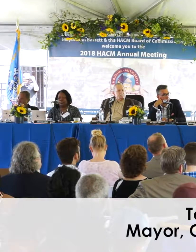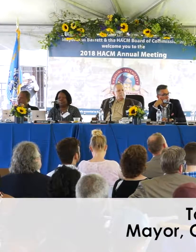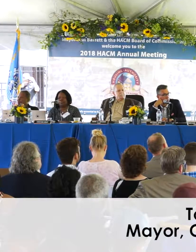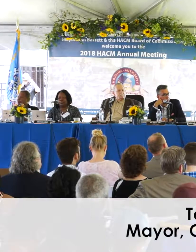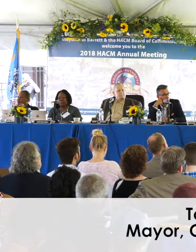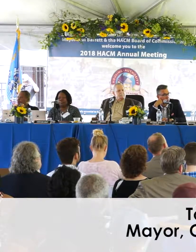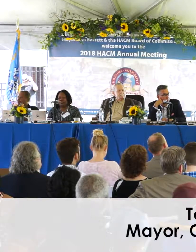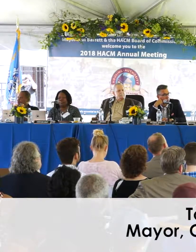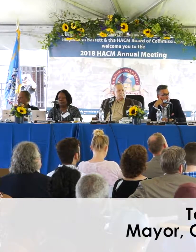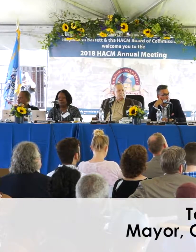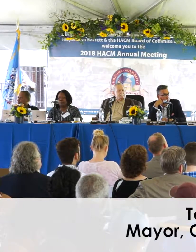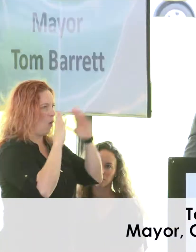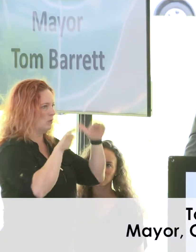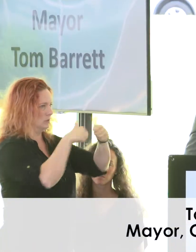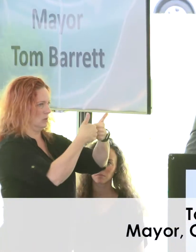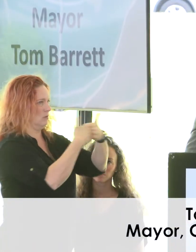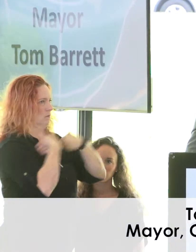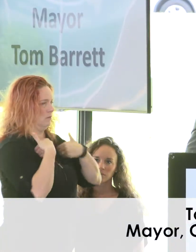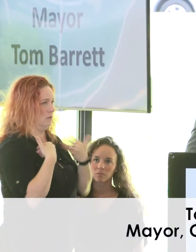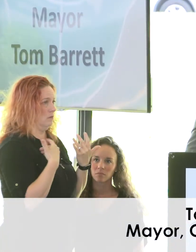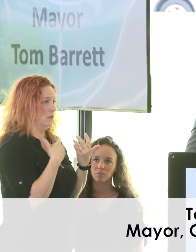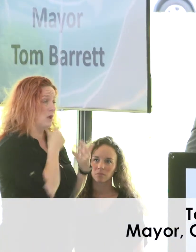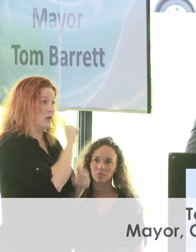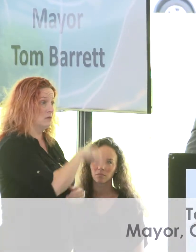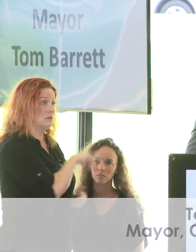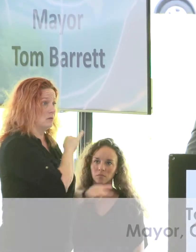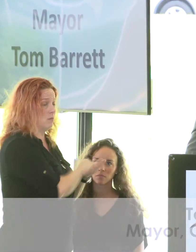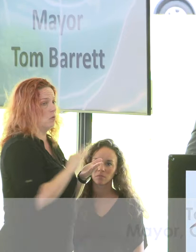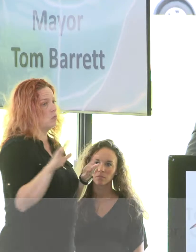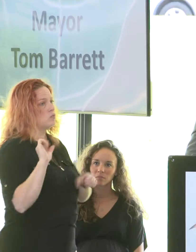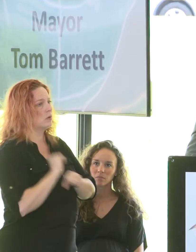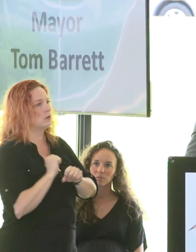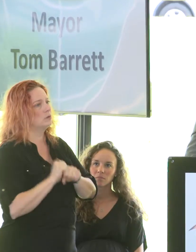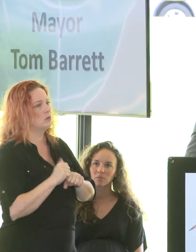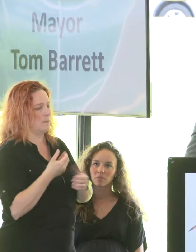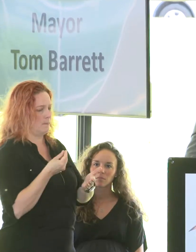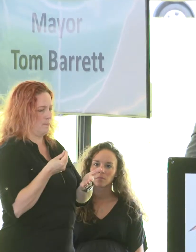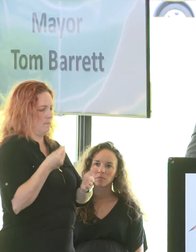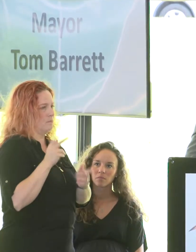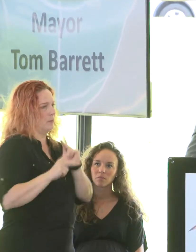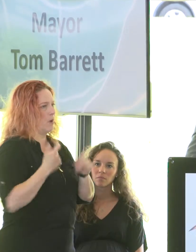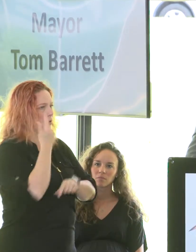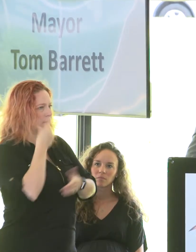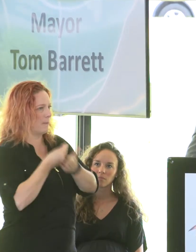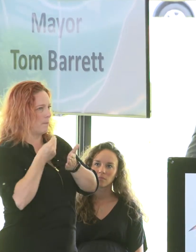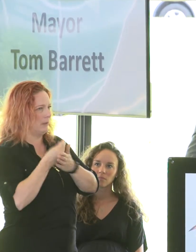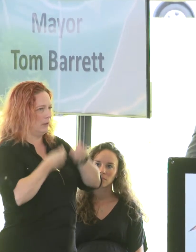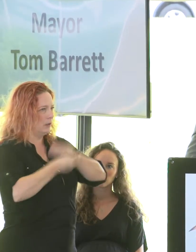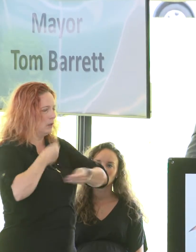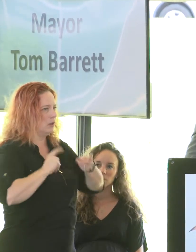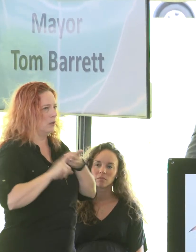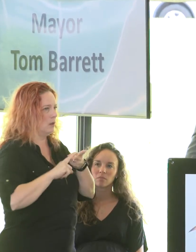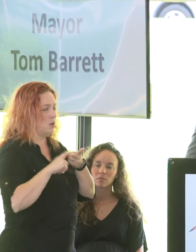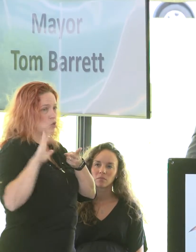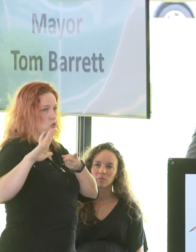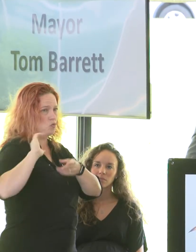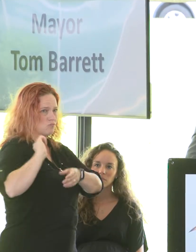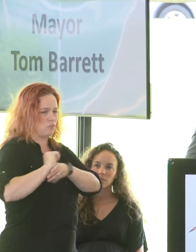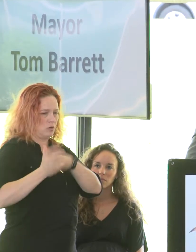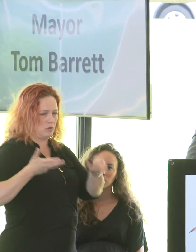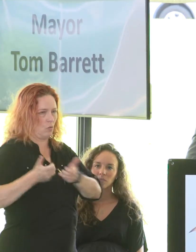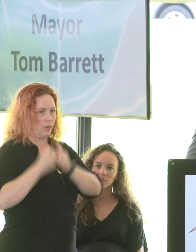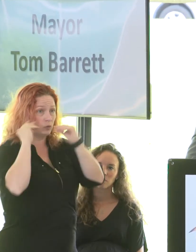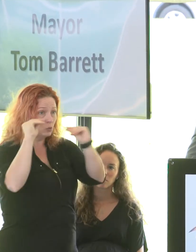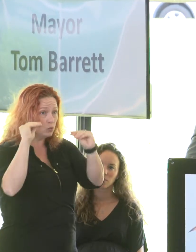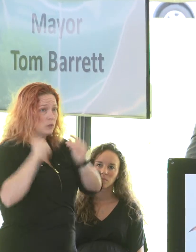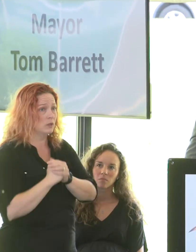obviously, the housing challenges that we face. The work that you do with financial literacy, the work you do with tutoring, I think sets national